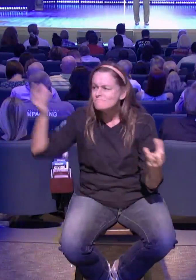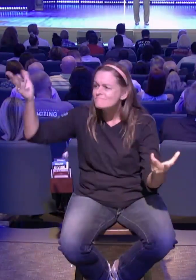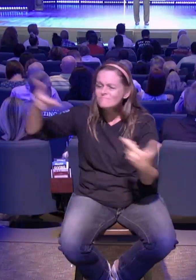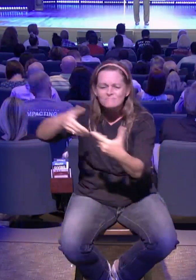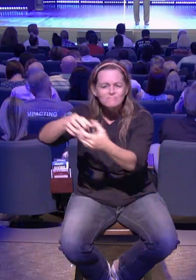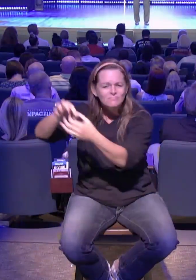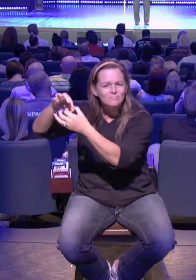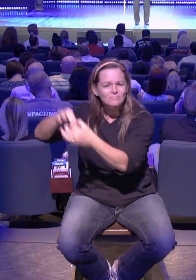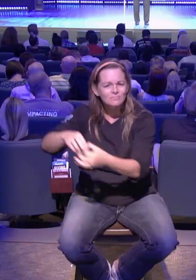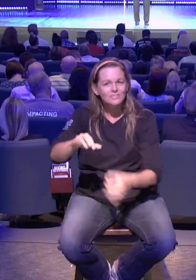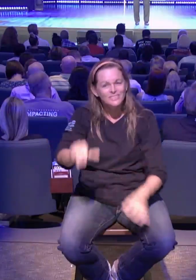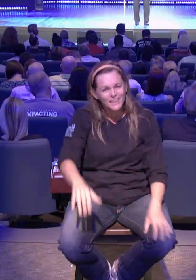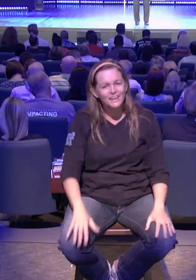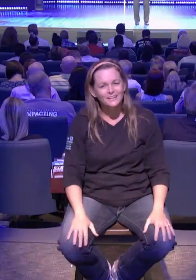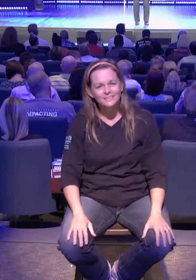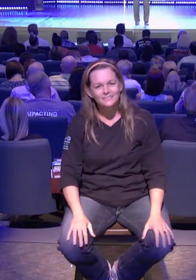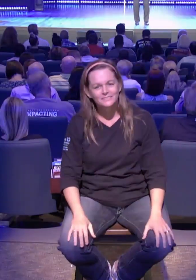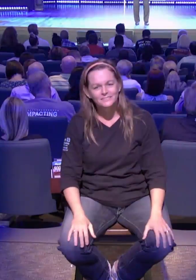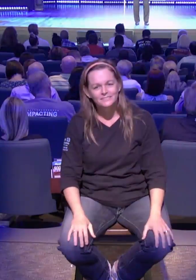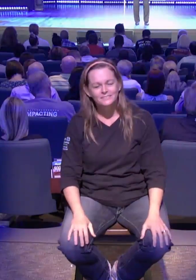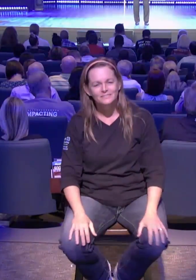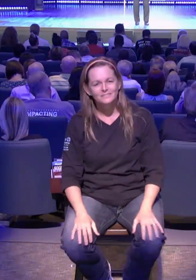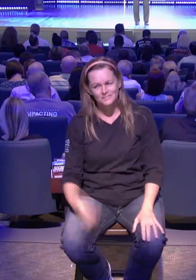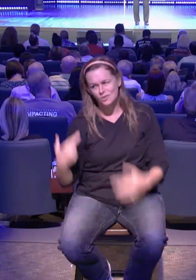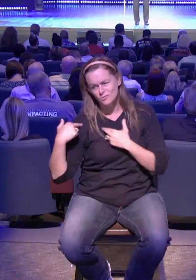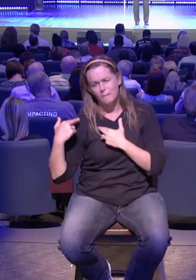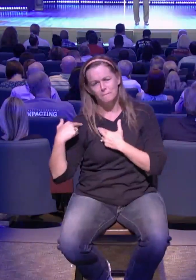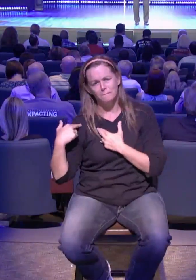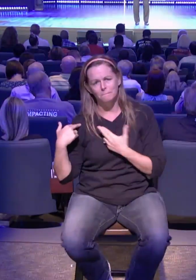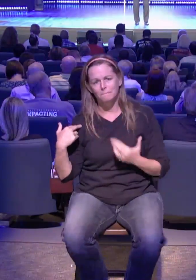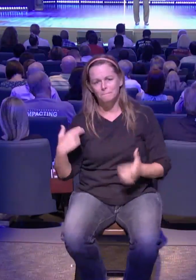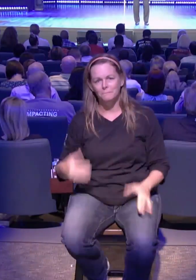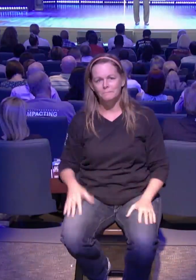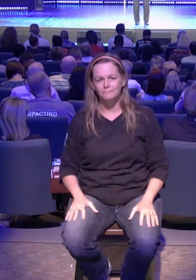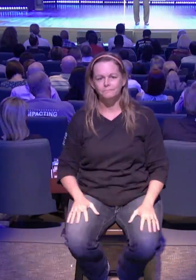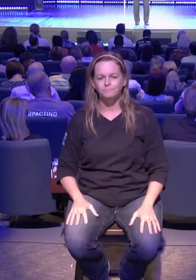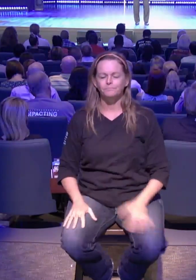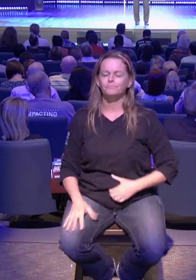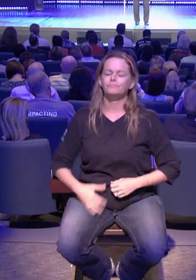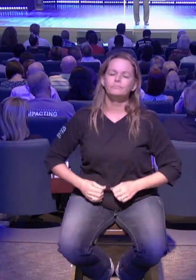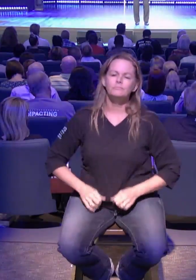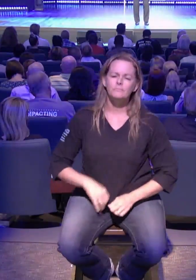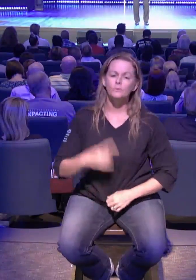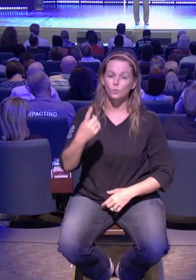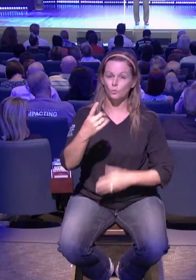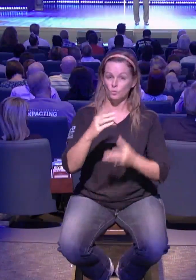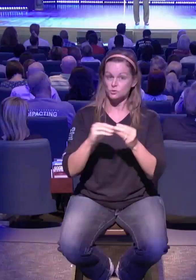I was reviewing this week a story of one of our young men by the name of Rob, who